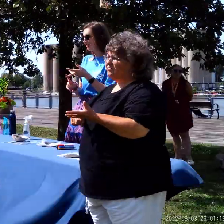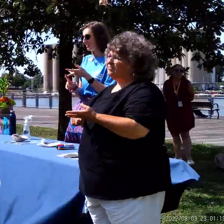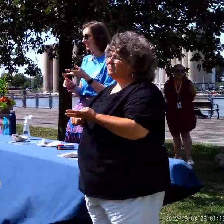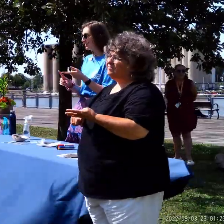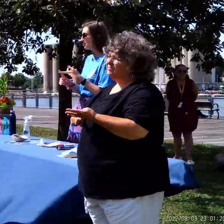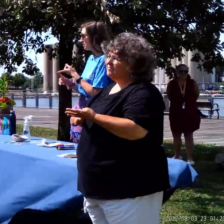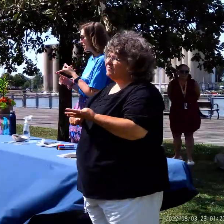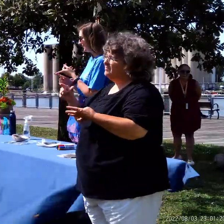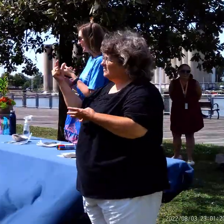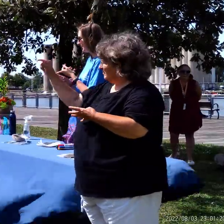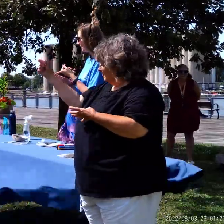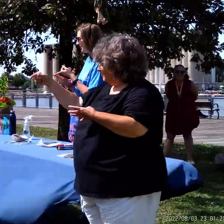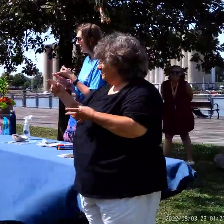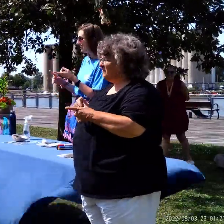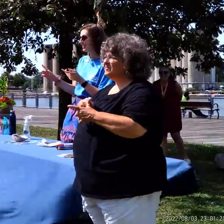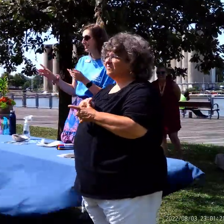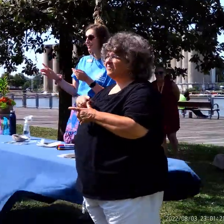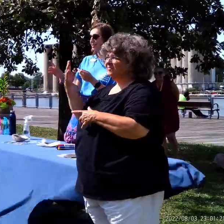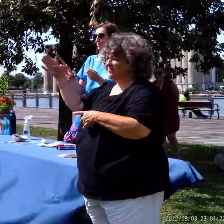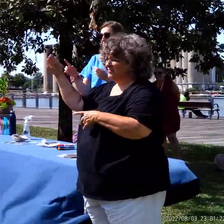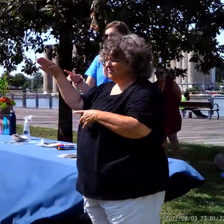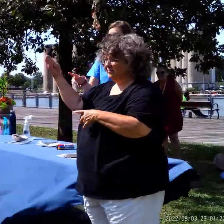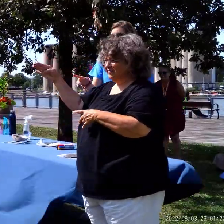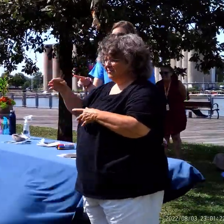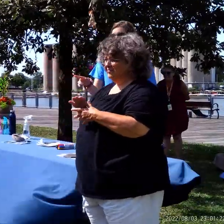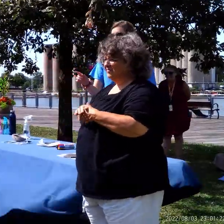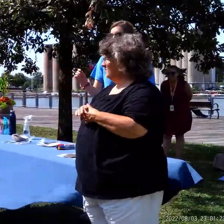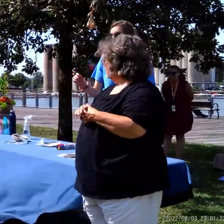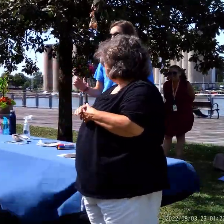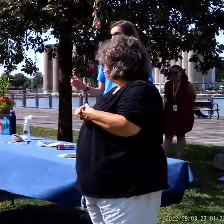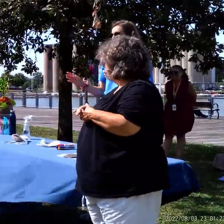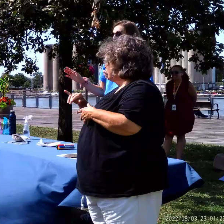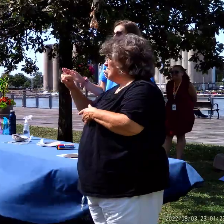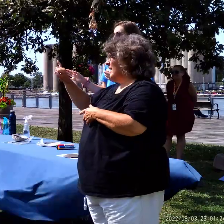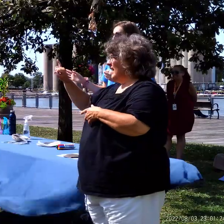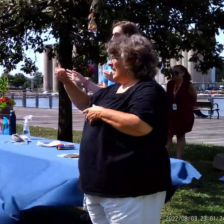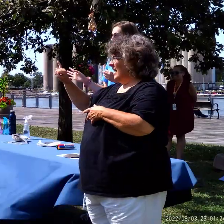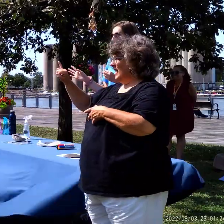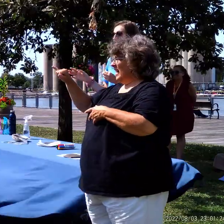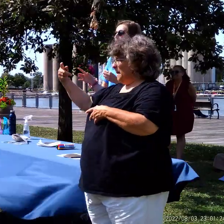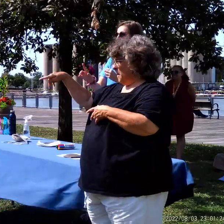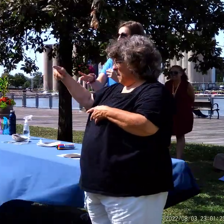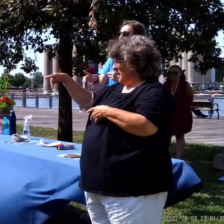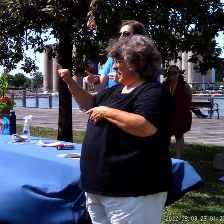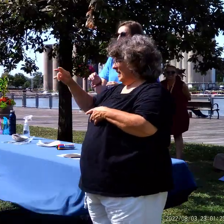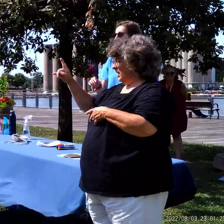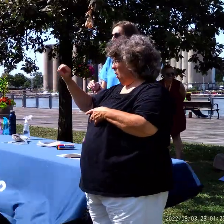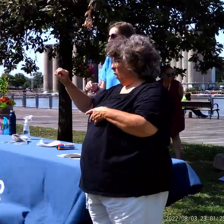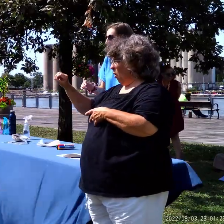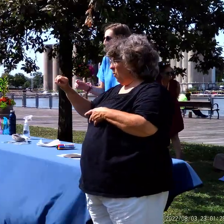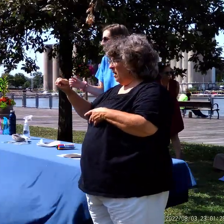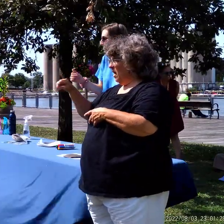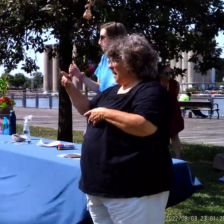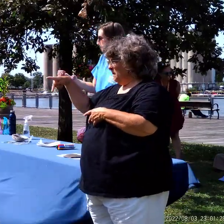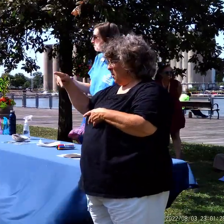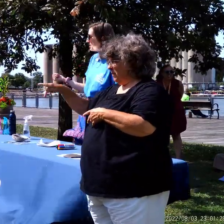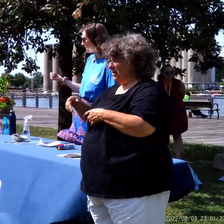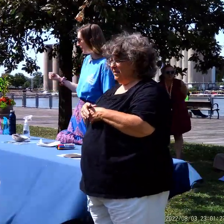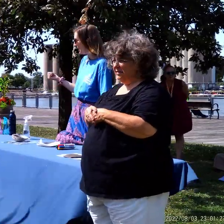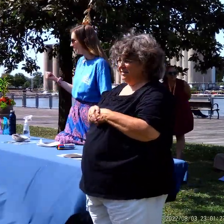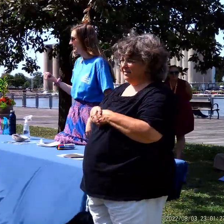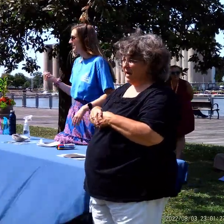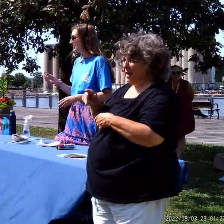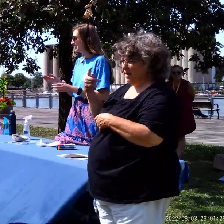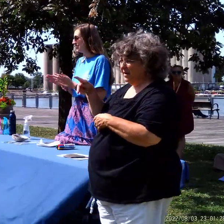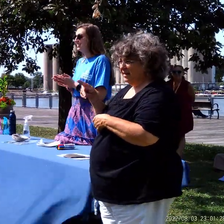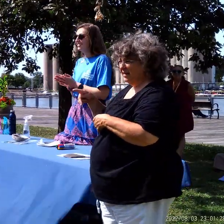yellow, green, blue, and purple. Oh, indigo, I like that one. And purple,